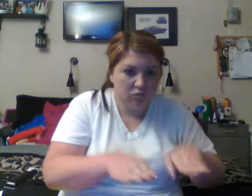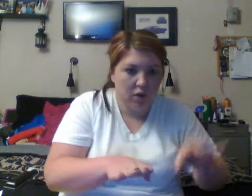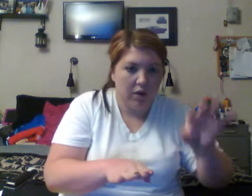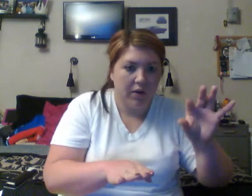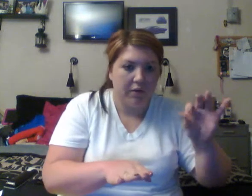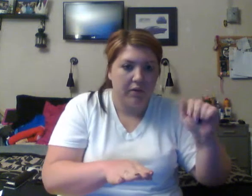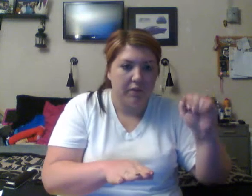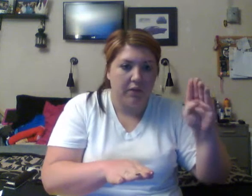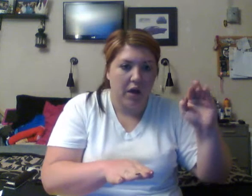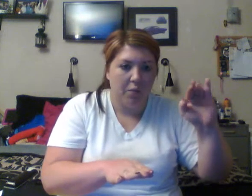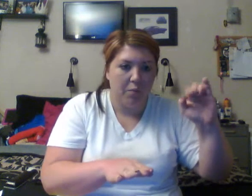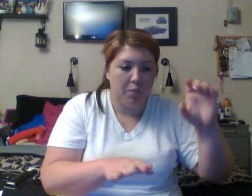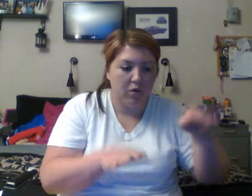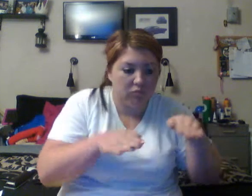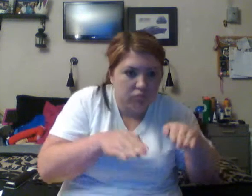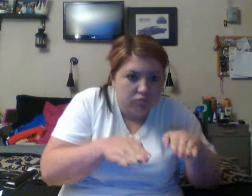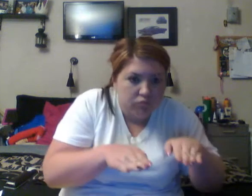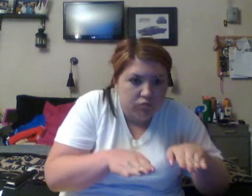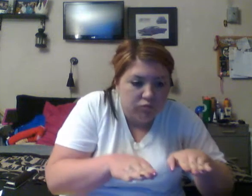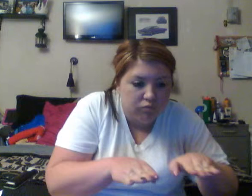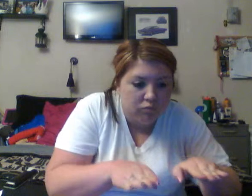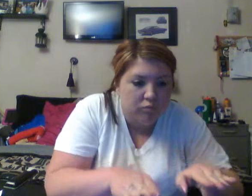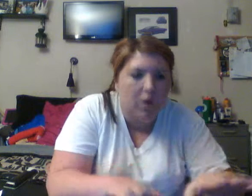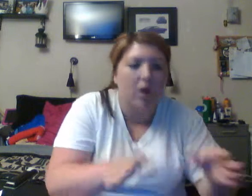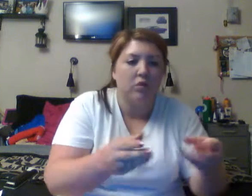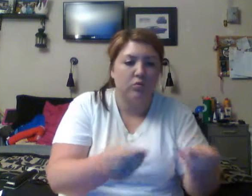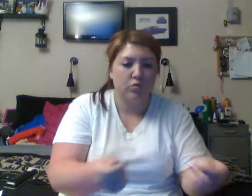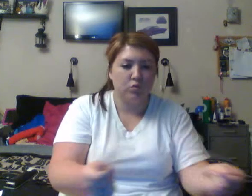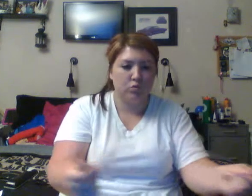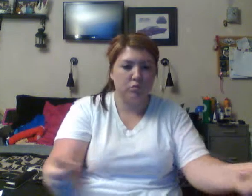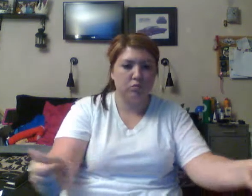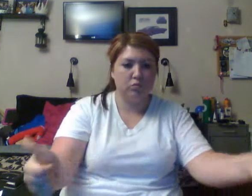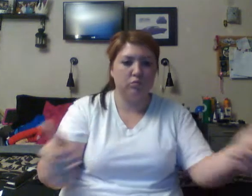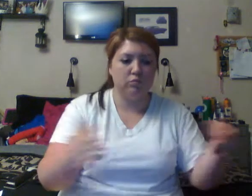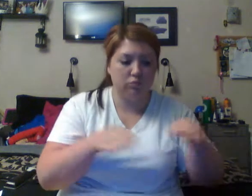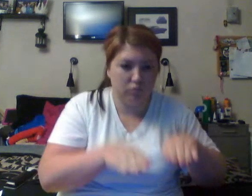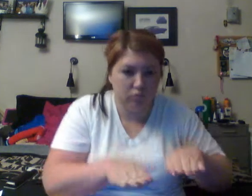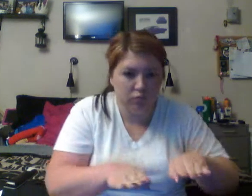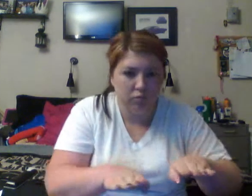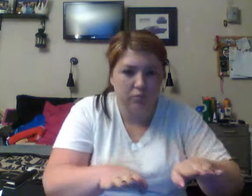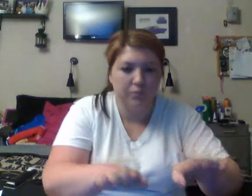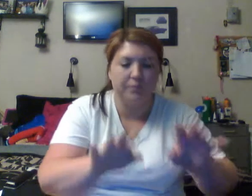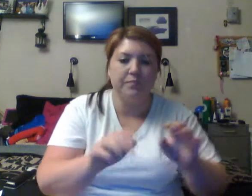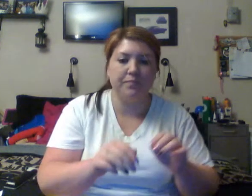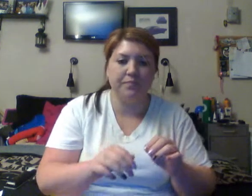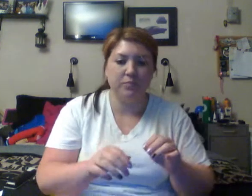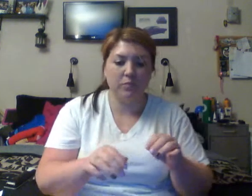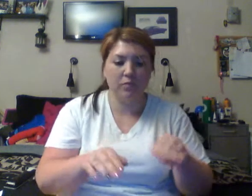needle. And you've got to hold it to kind of keep it from going in all kinds of directions so that your